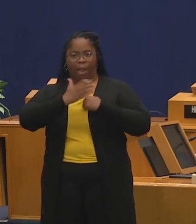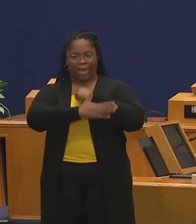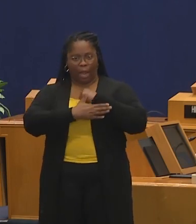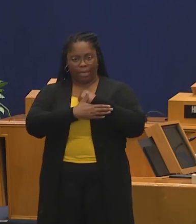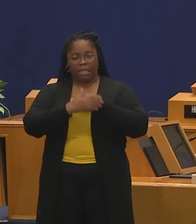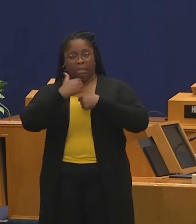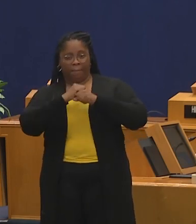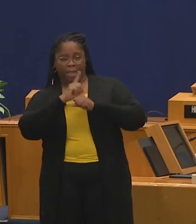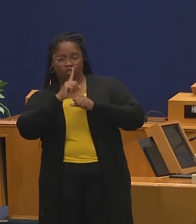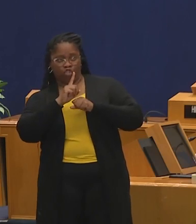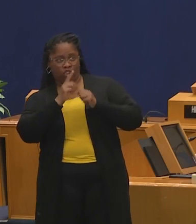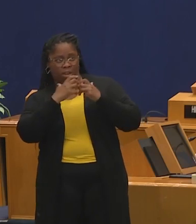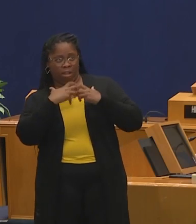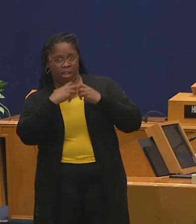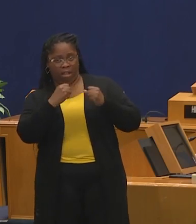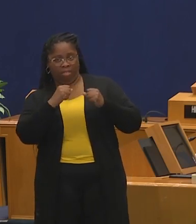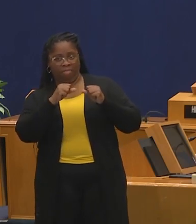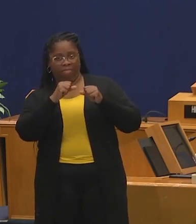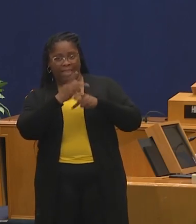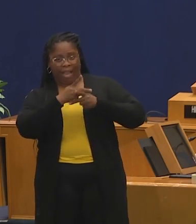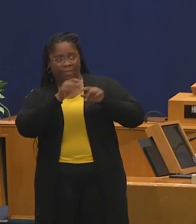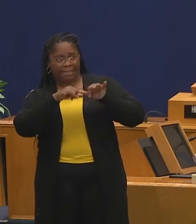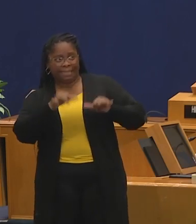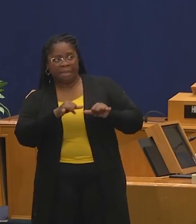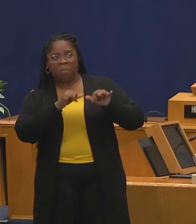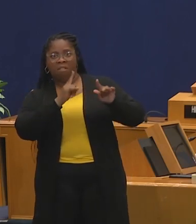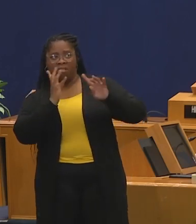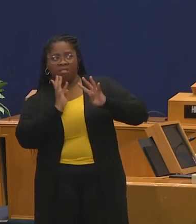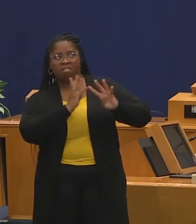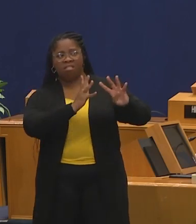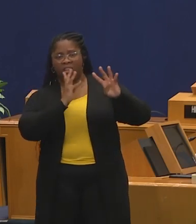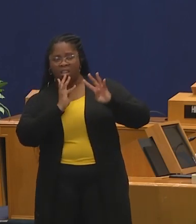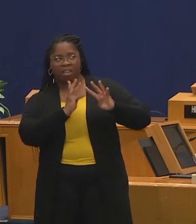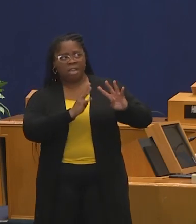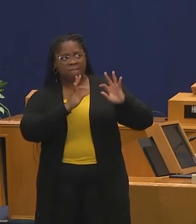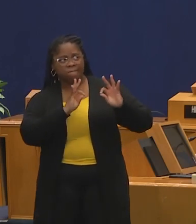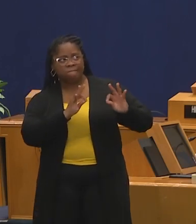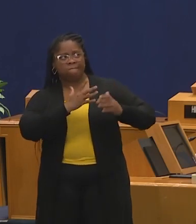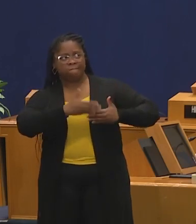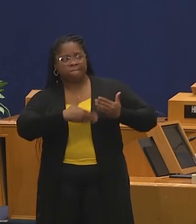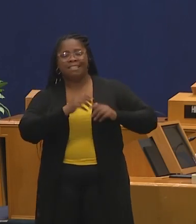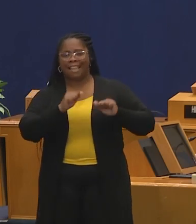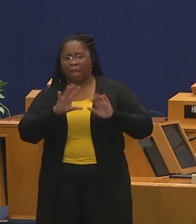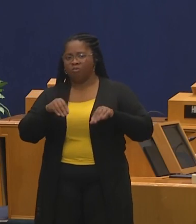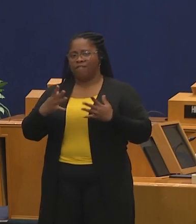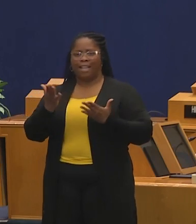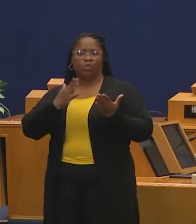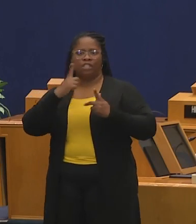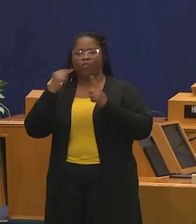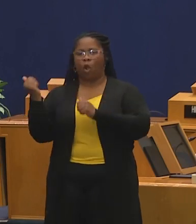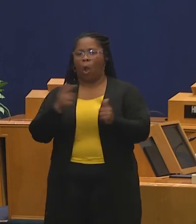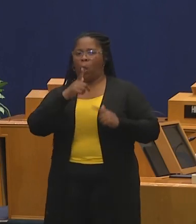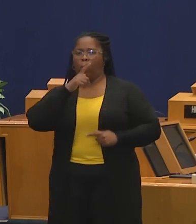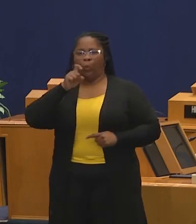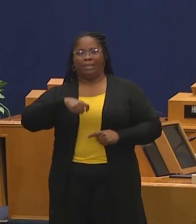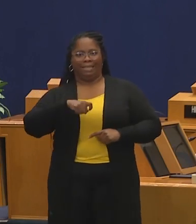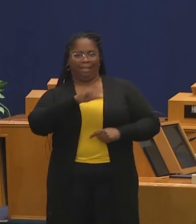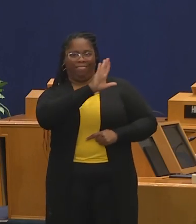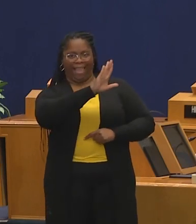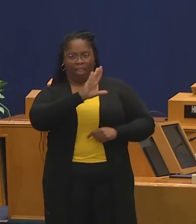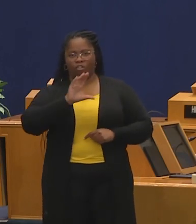system remains fully able to service all who need their care. So